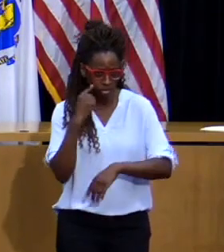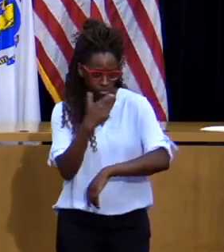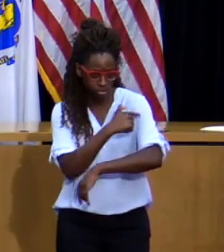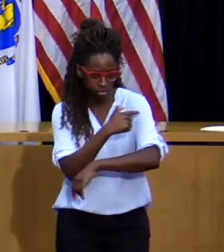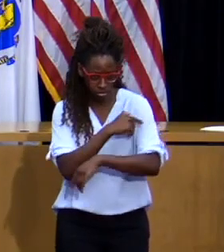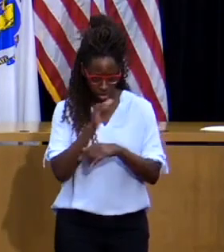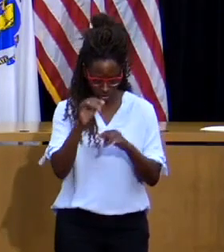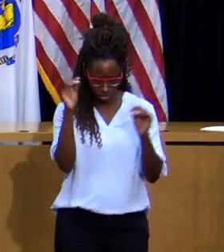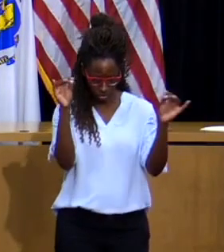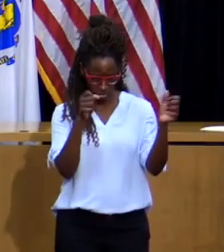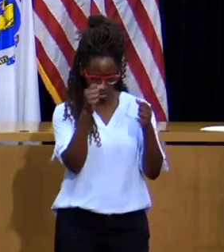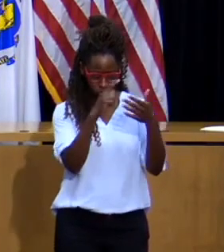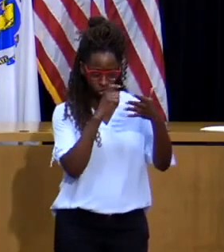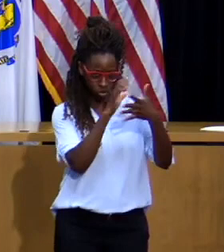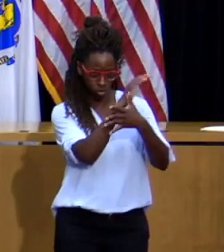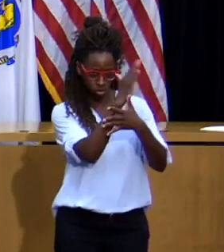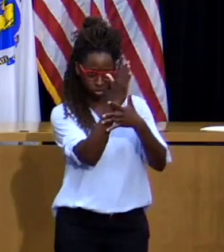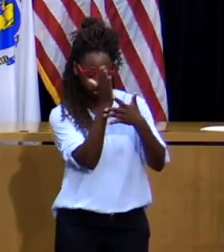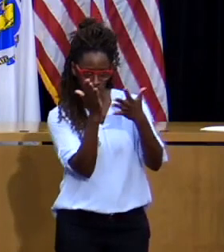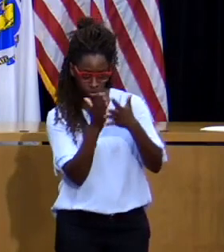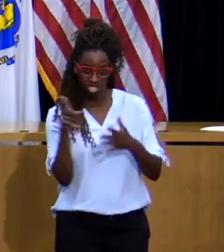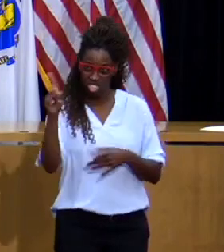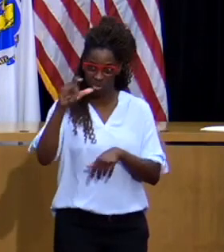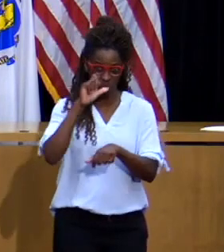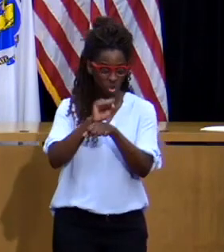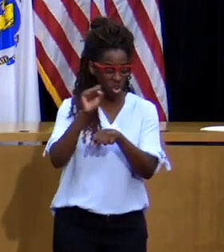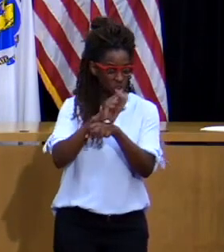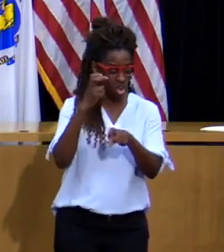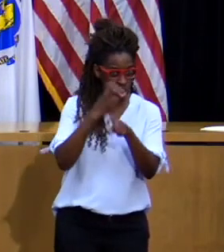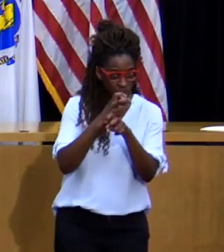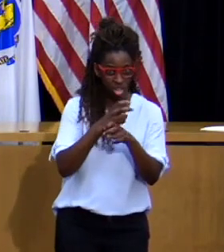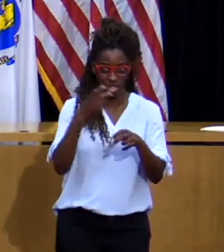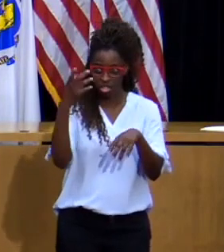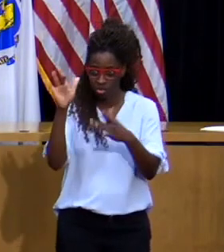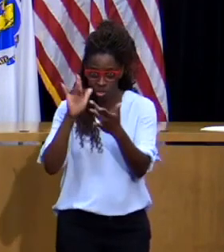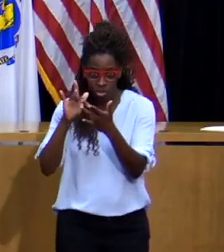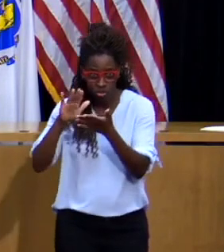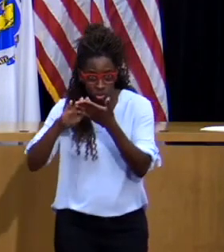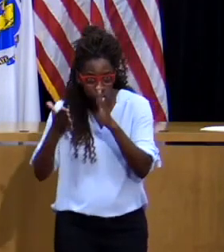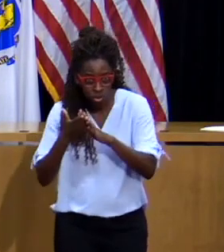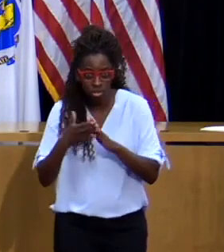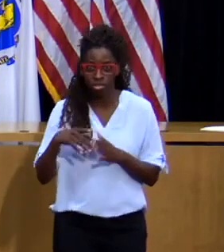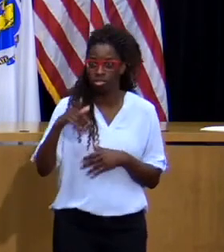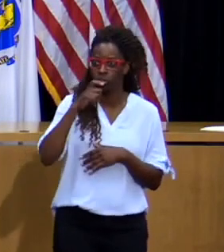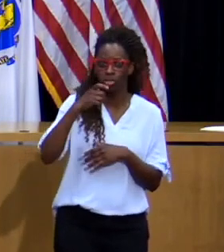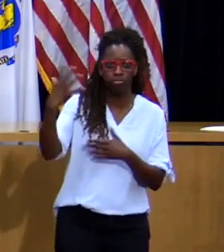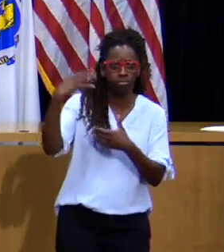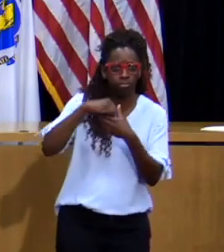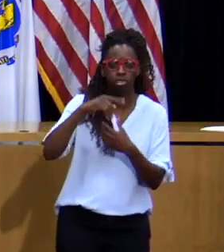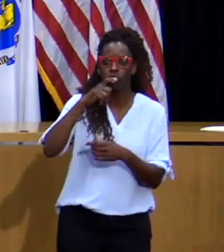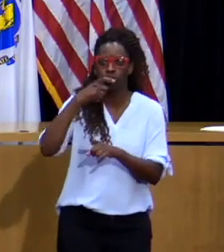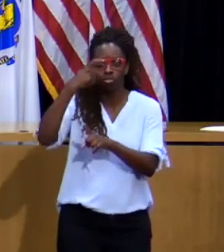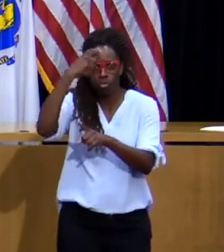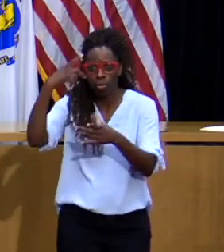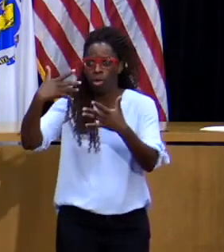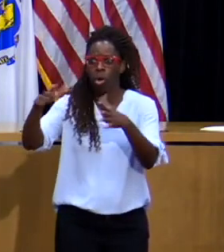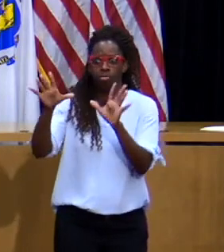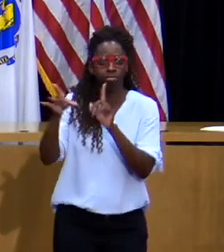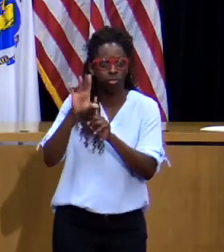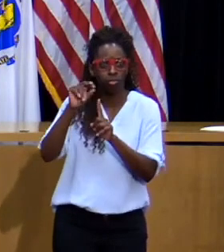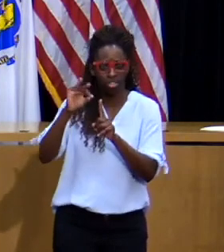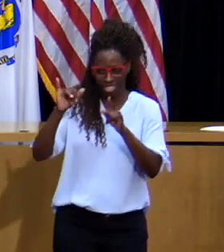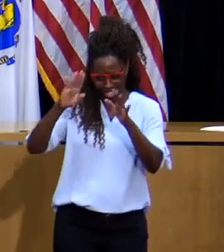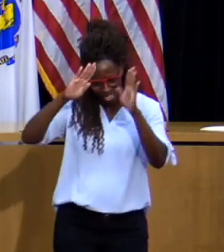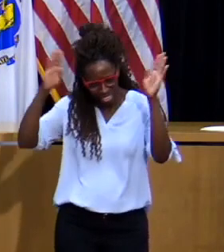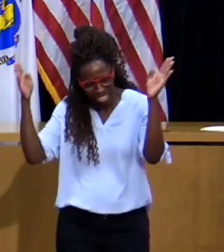by COVID-19 and that have a historical distrust of the healthcare community. We are ramping up our efforts to engage with these